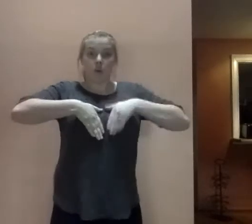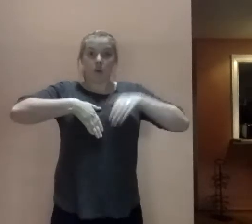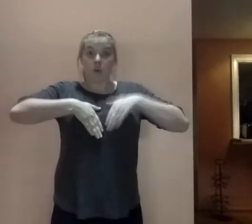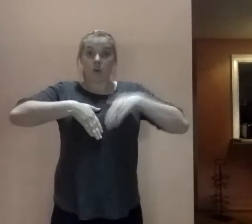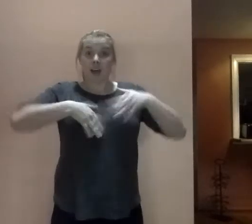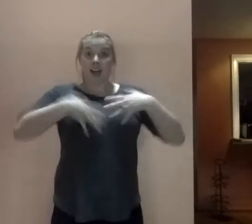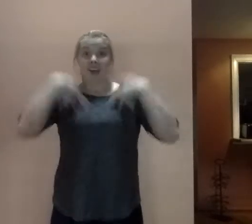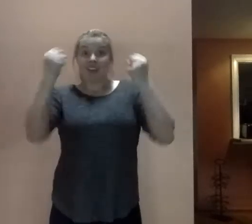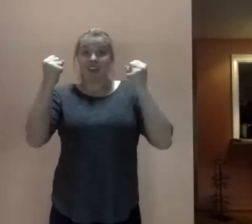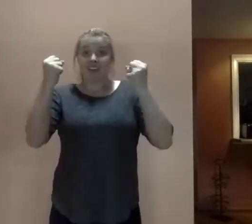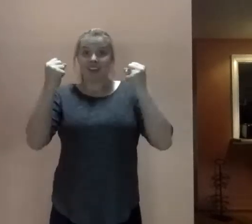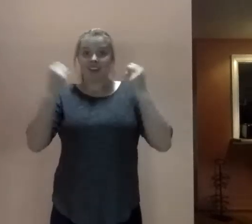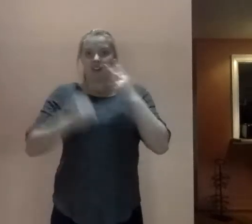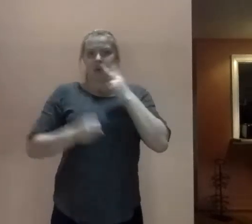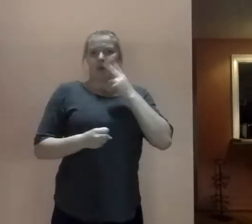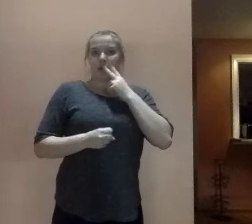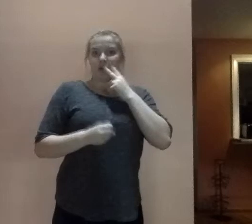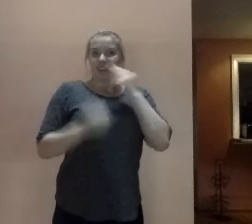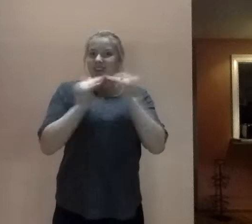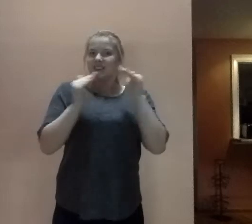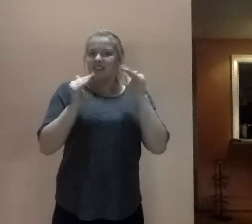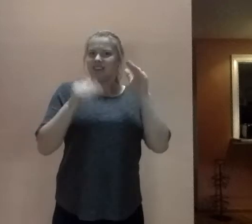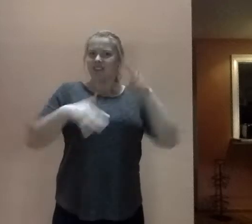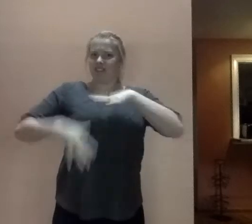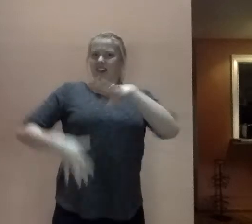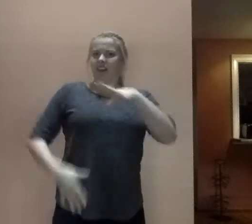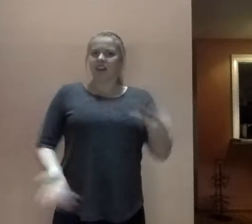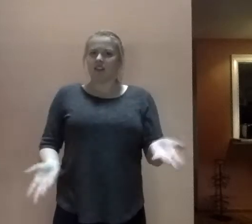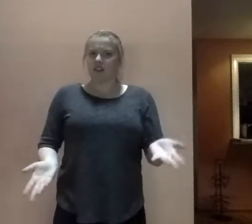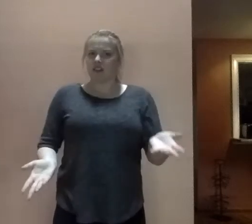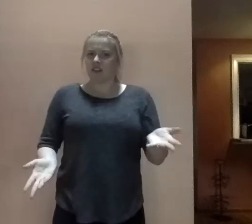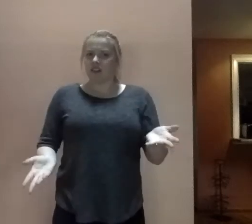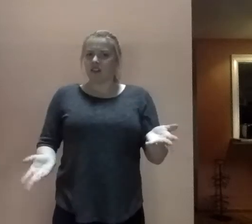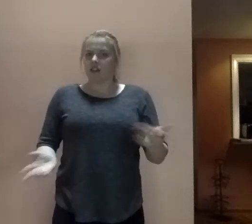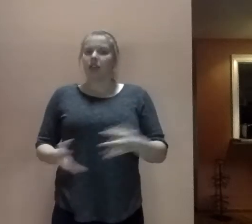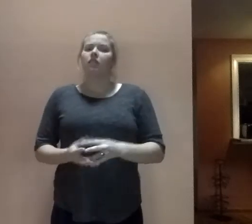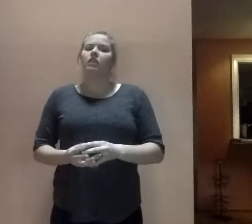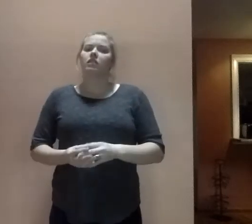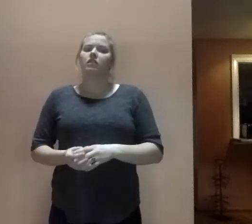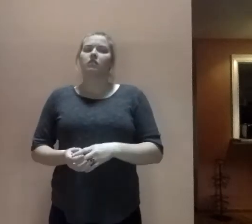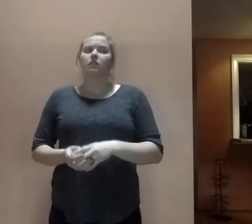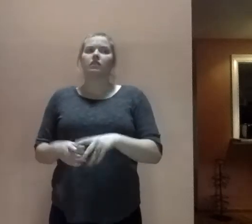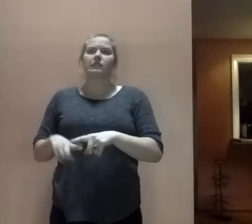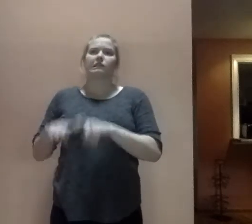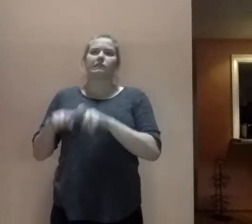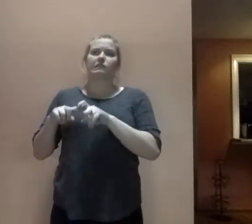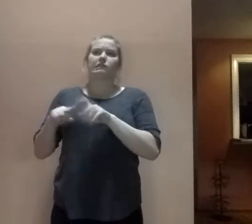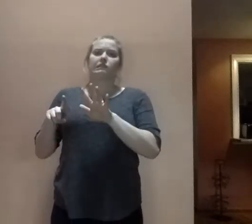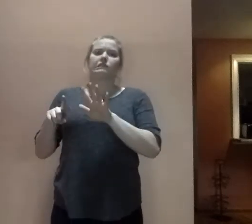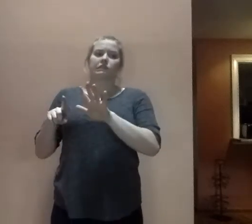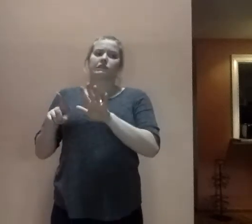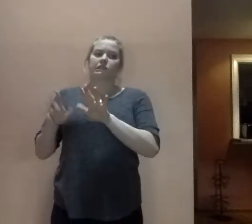website. It's kind of the same thing. But let me just place you on a brief hold because He wasn't able to